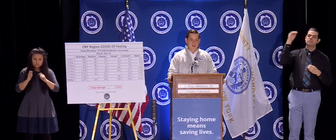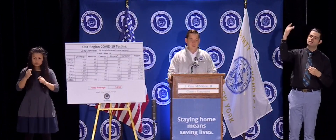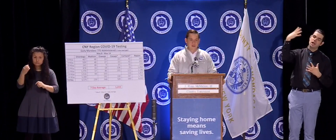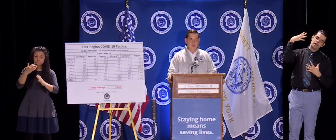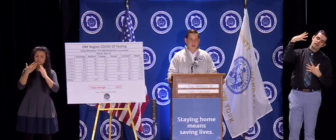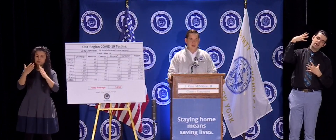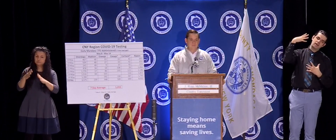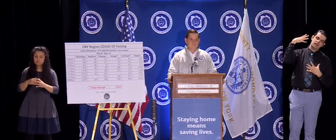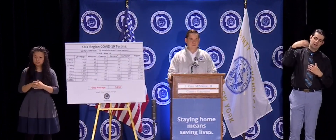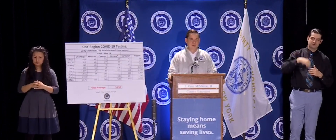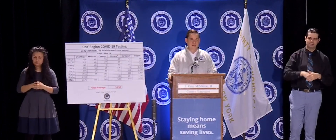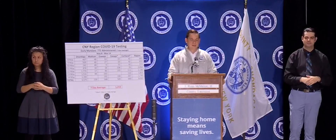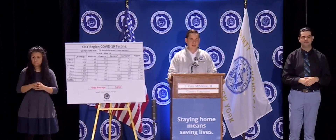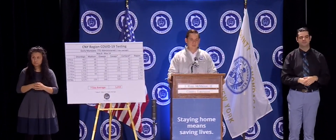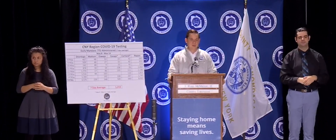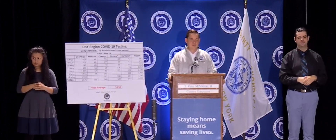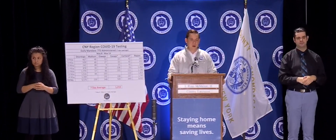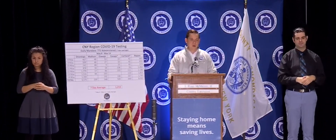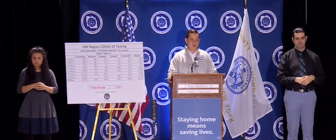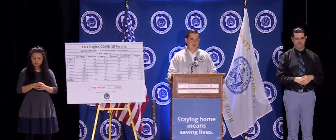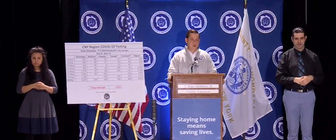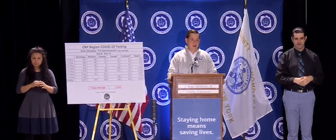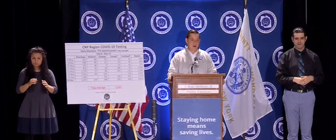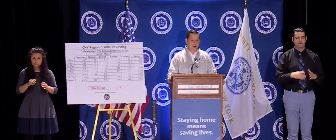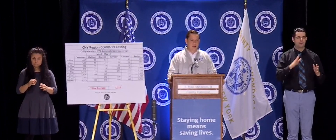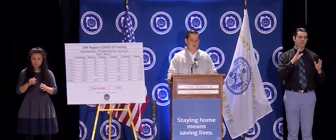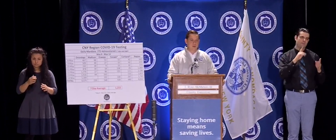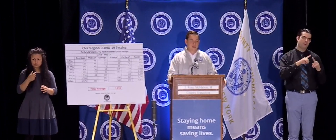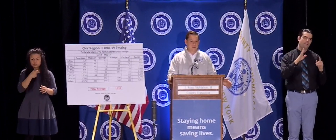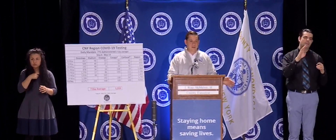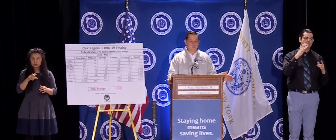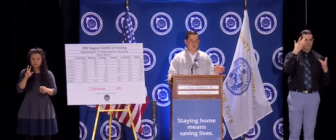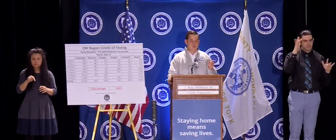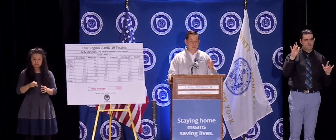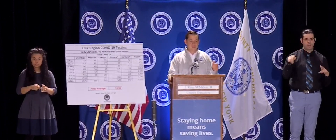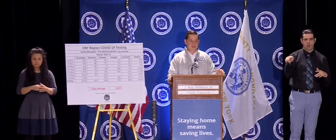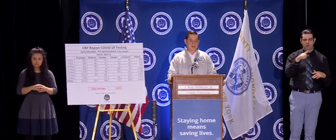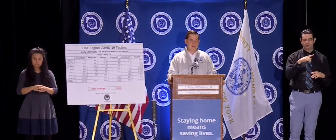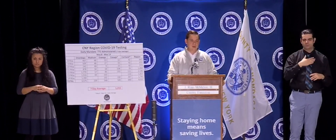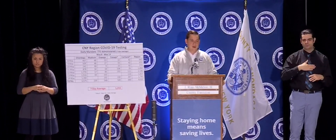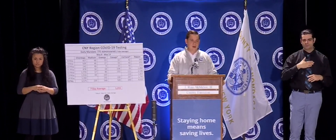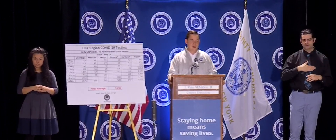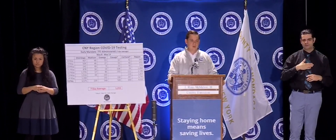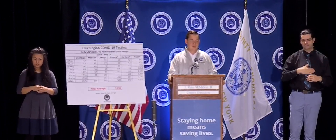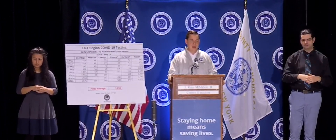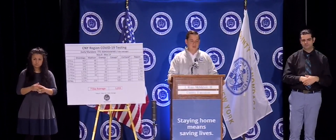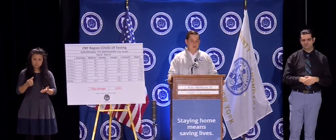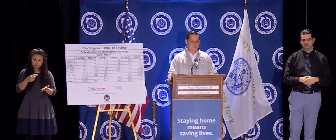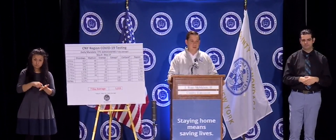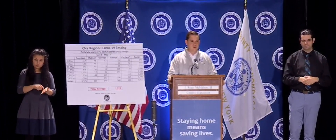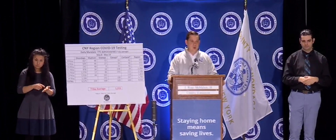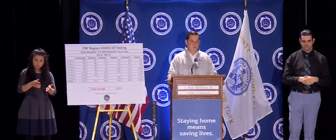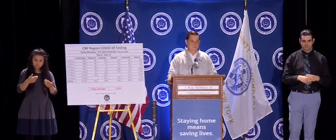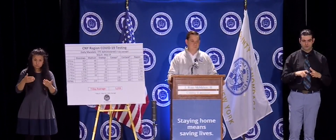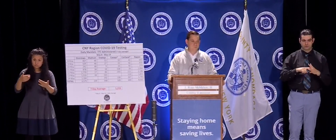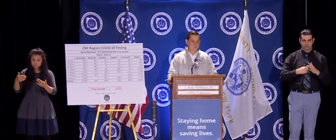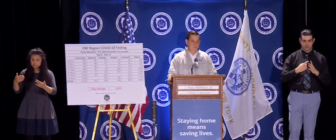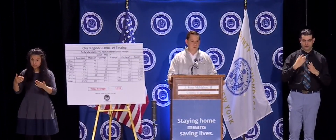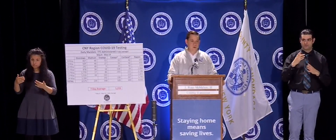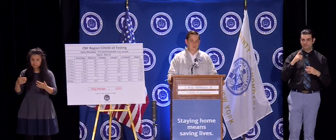but certainly let's be smart as we enter in this new phase. We've gotten to phase